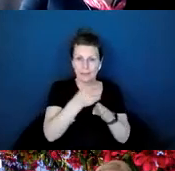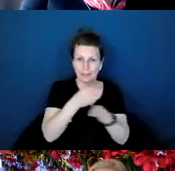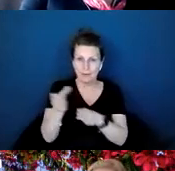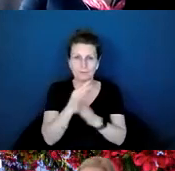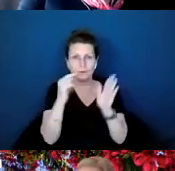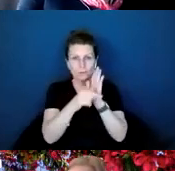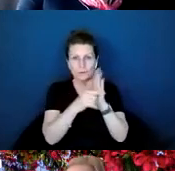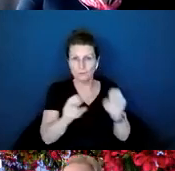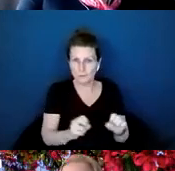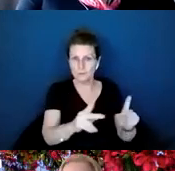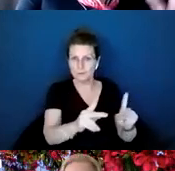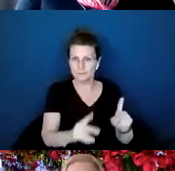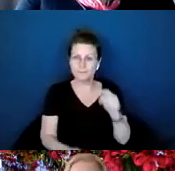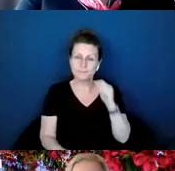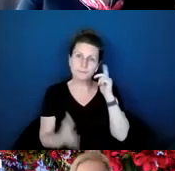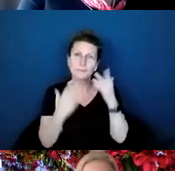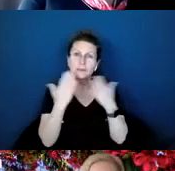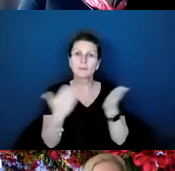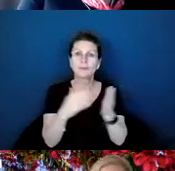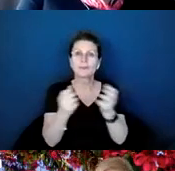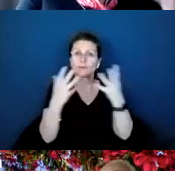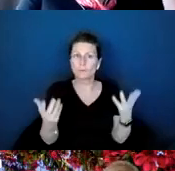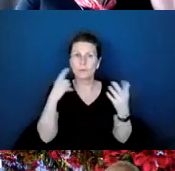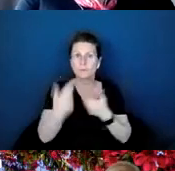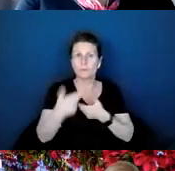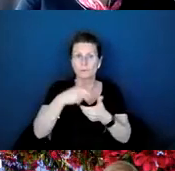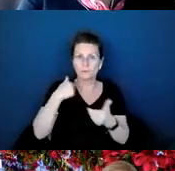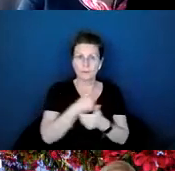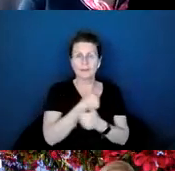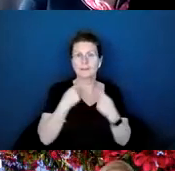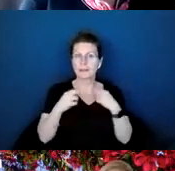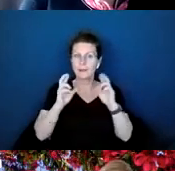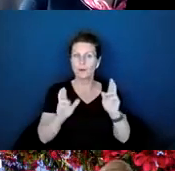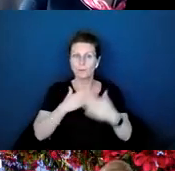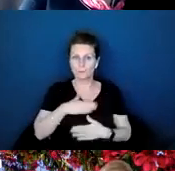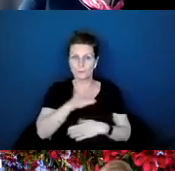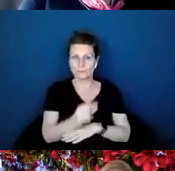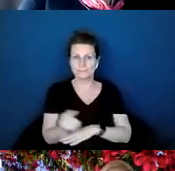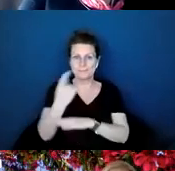opportunity. Thank you, everybody, for joining us, and I hope you have a great day.